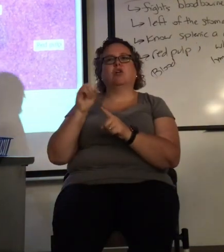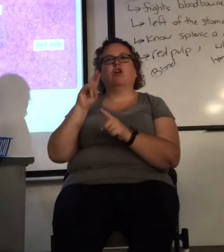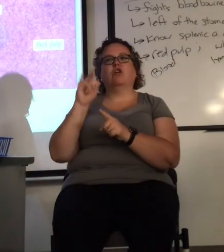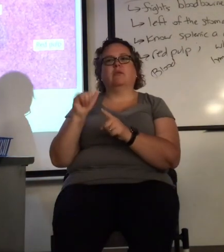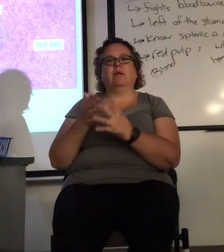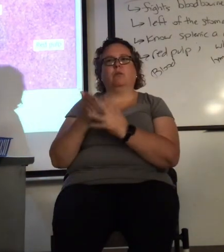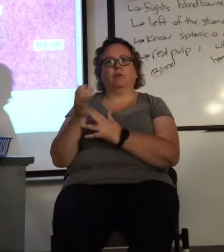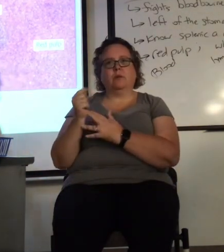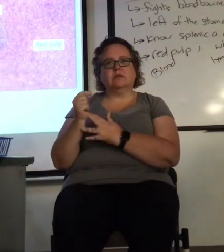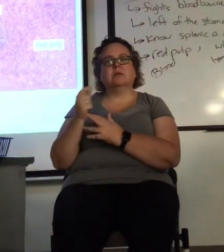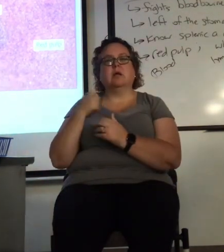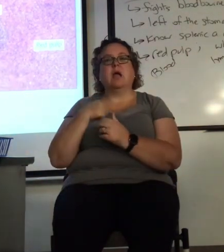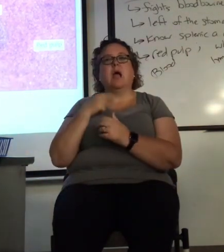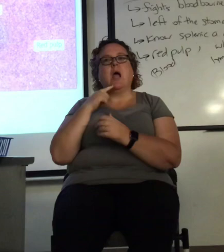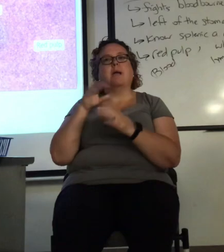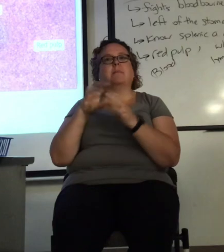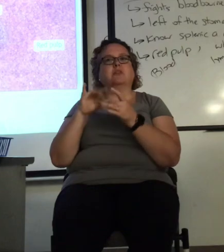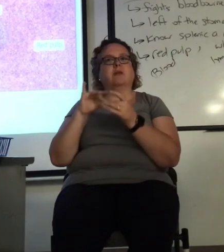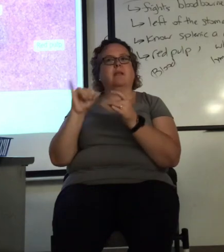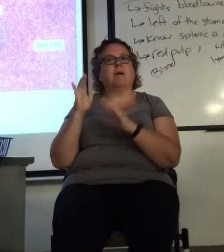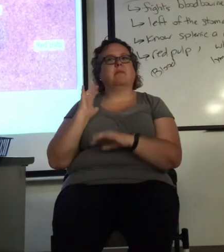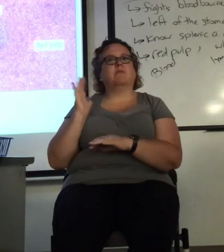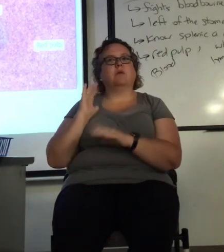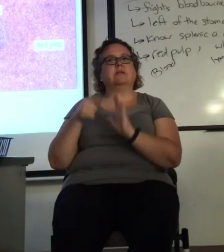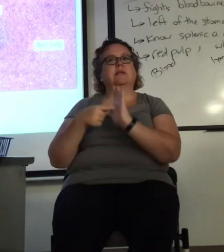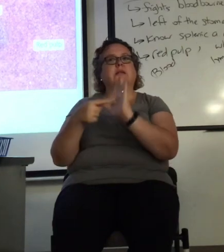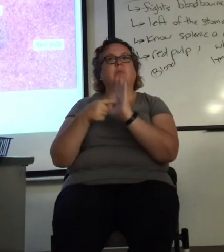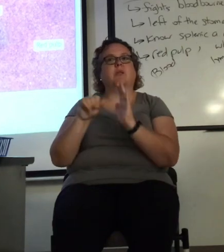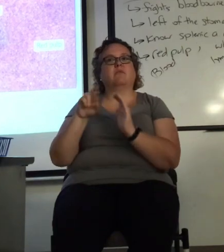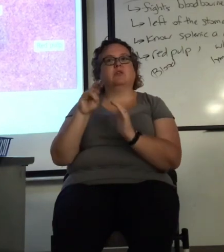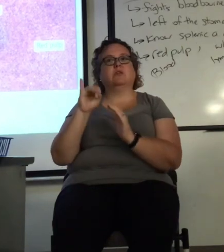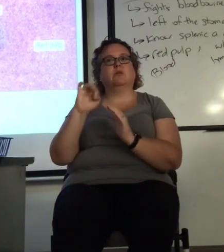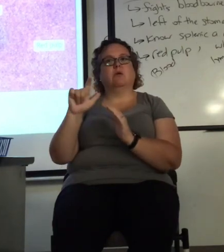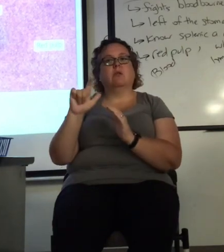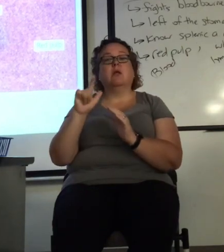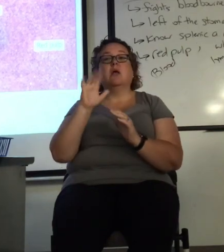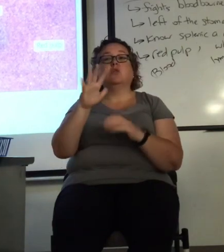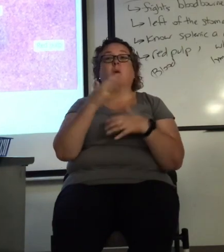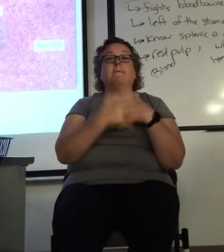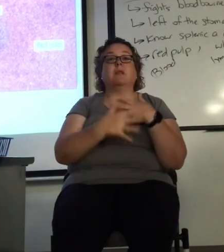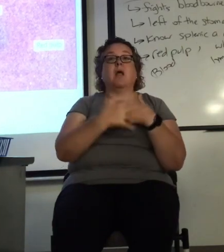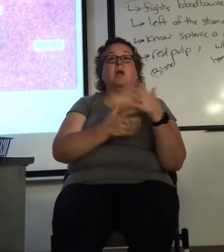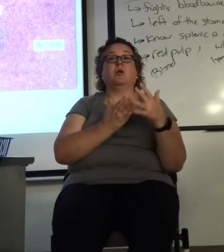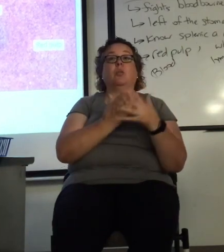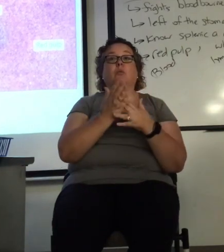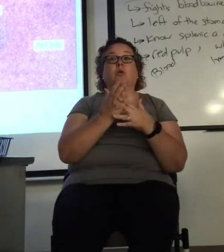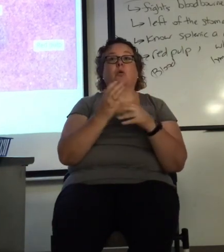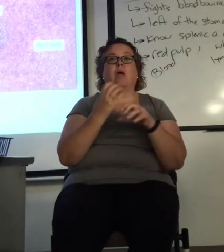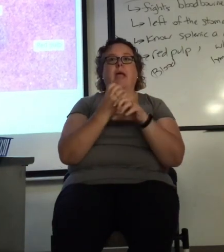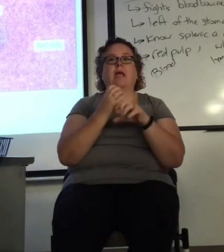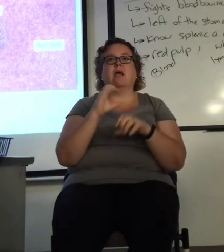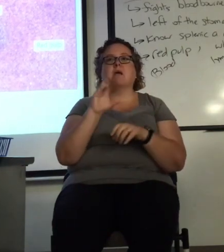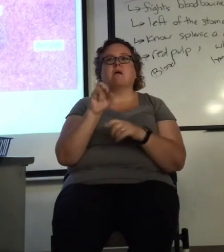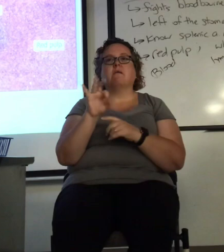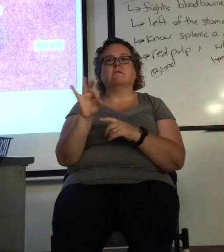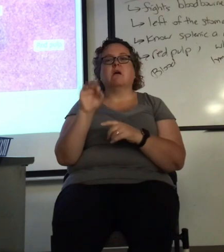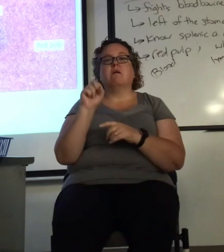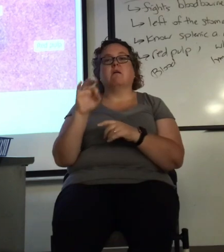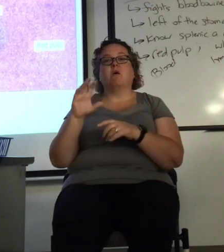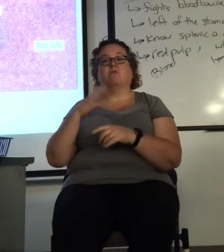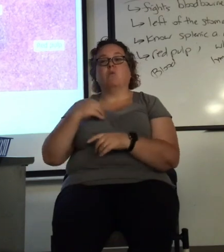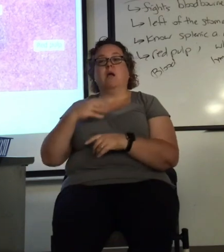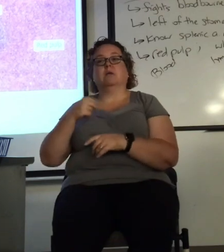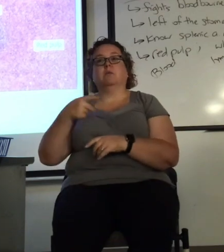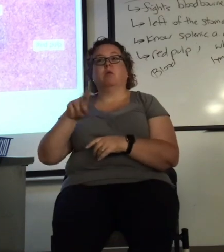that before as an example of an arteriole. You're putting your blood through a cuff of white pulp. So if you've got a